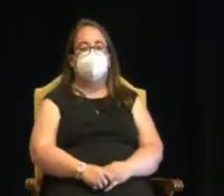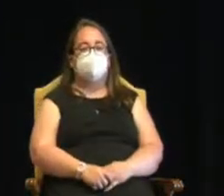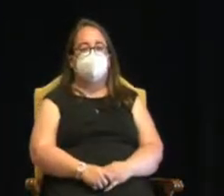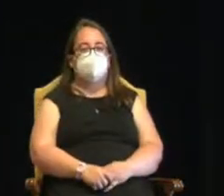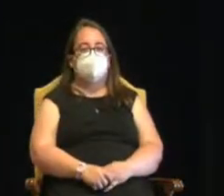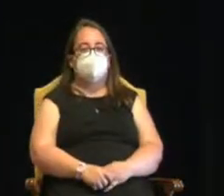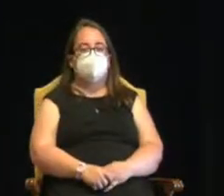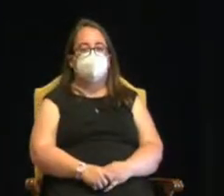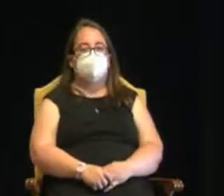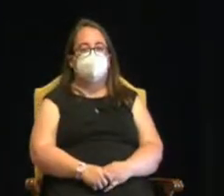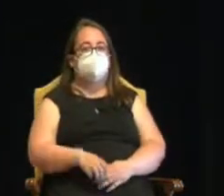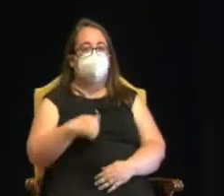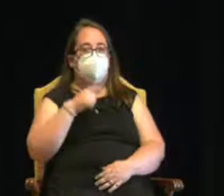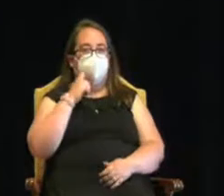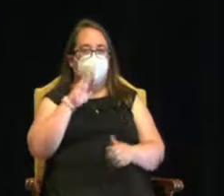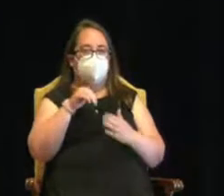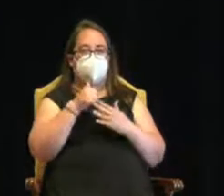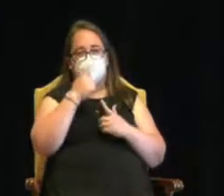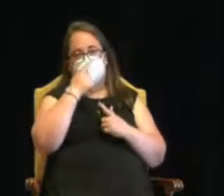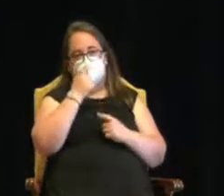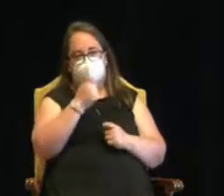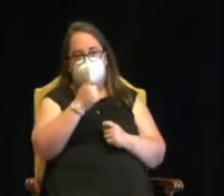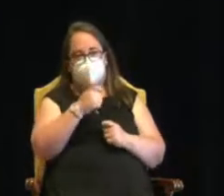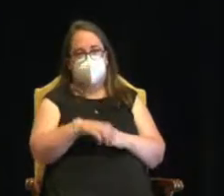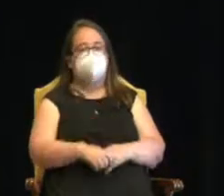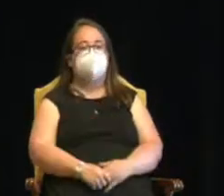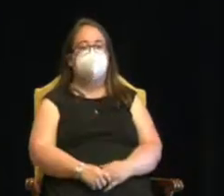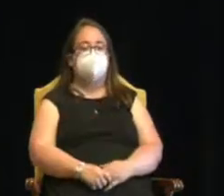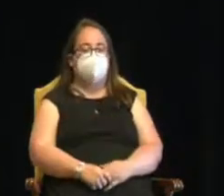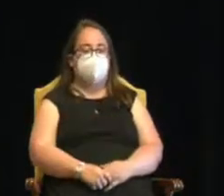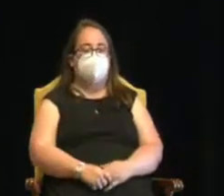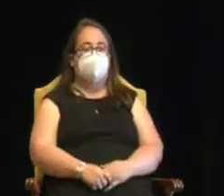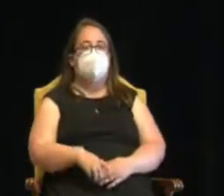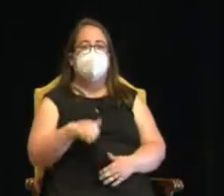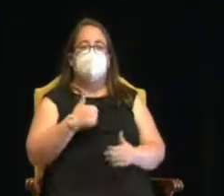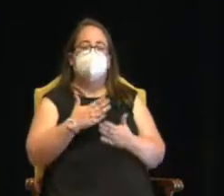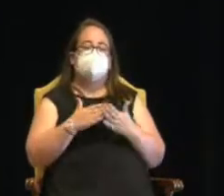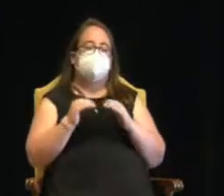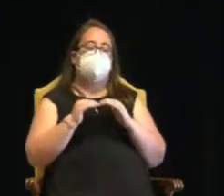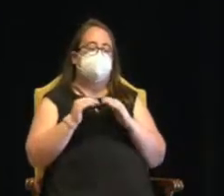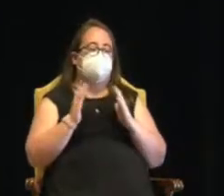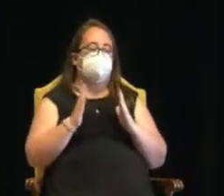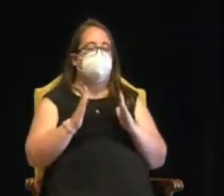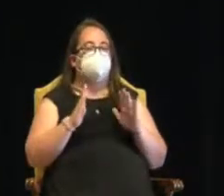this interesting. I have some peers who are just like,